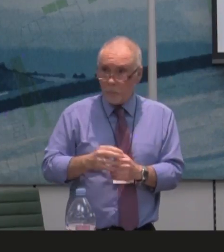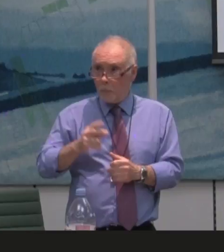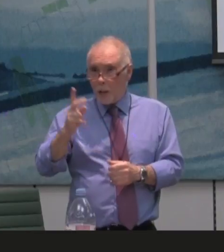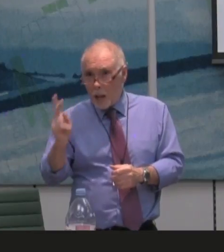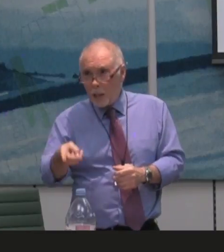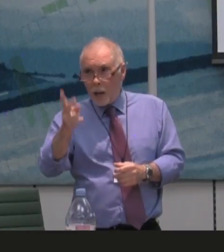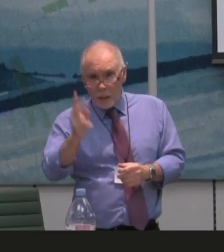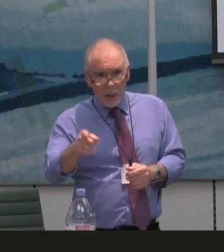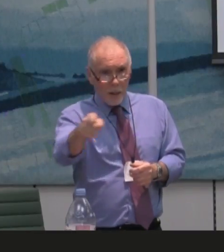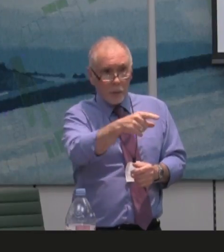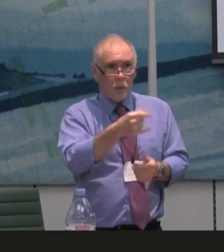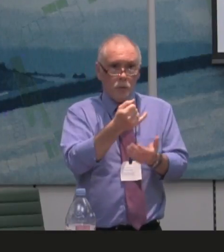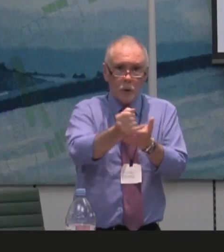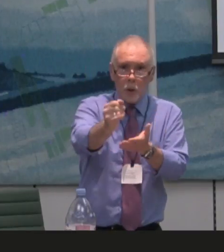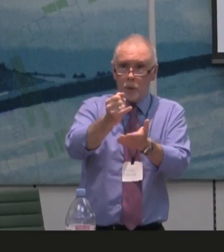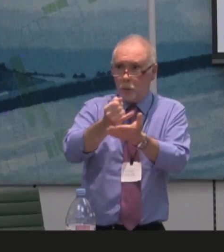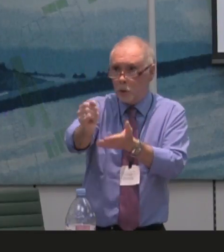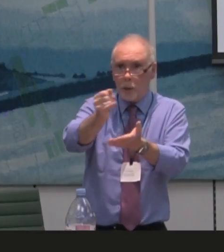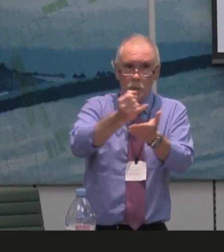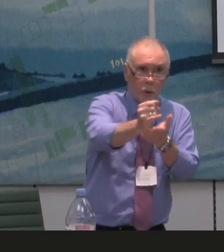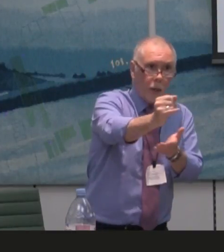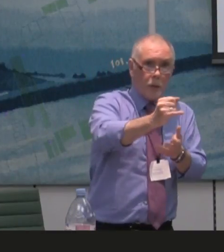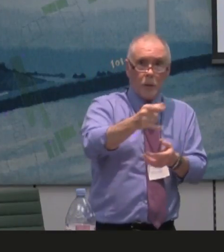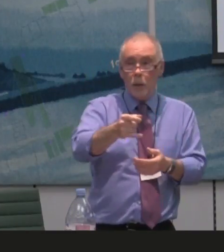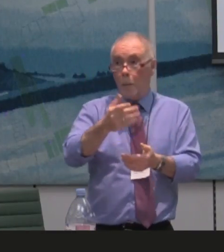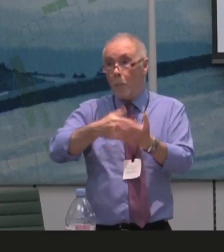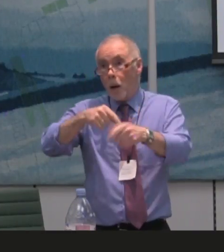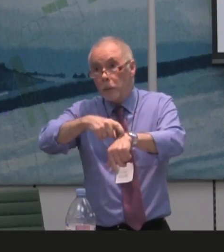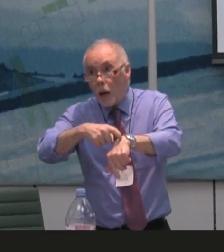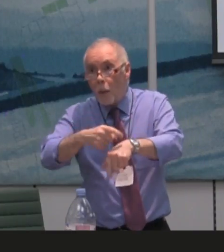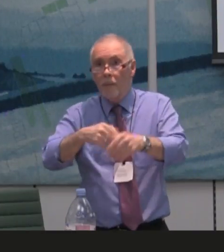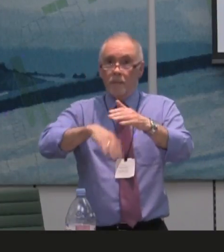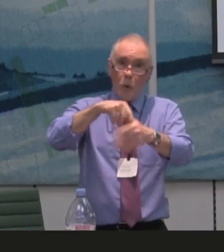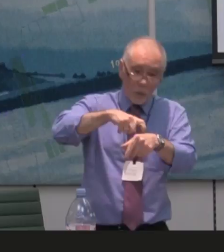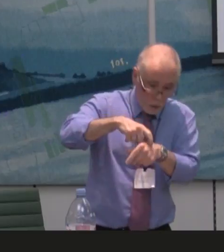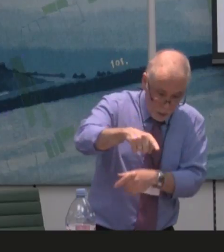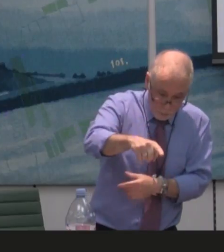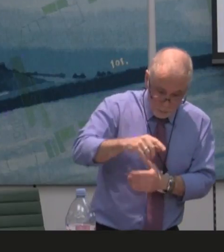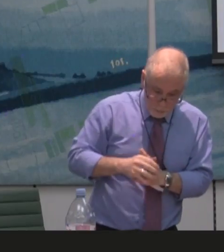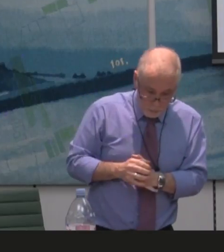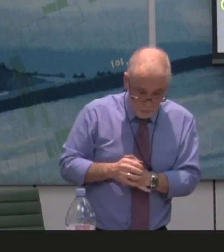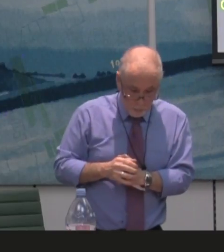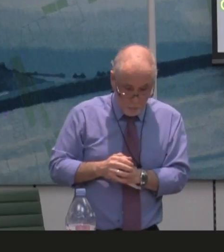on 200 deaf young people who told stories of